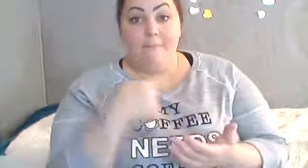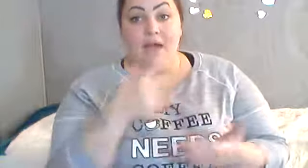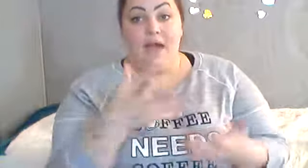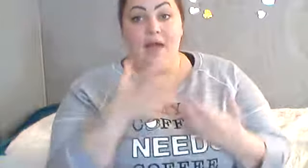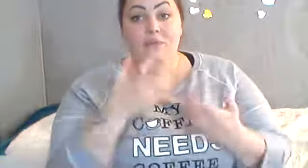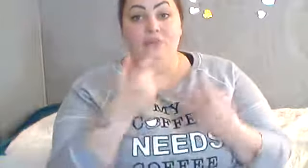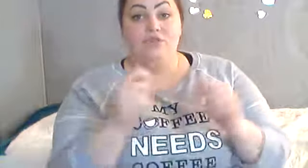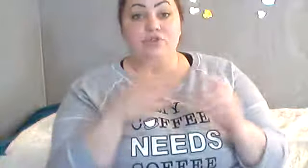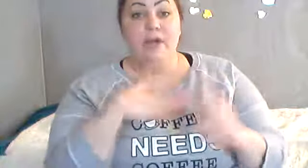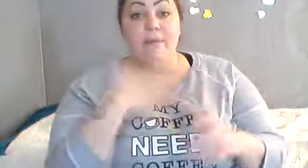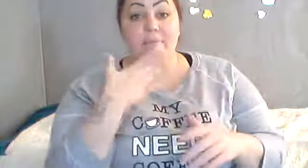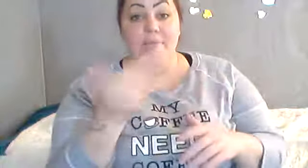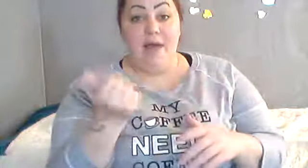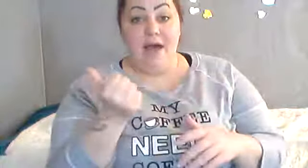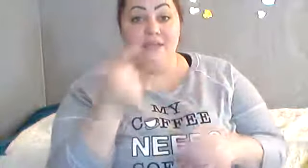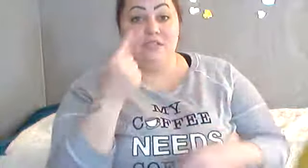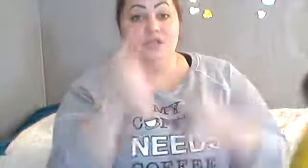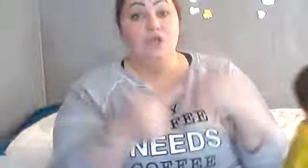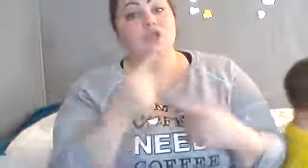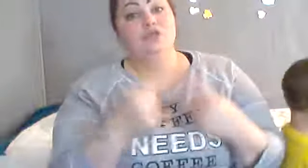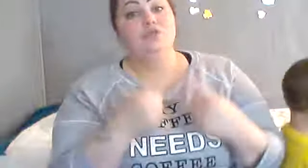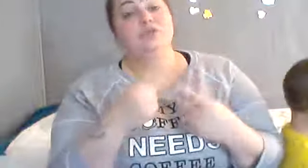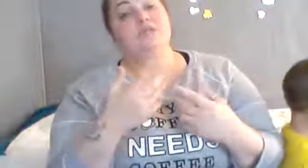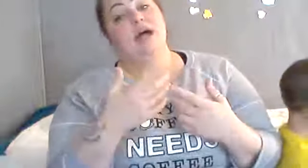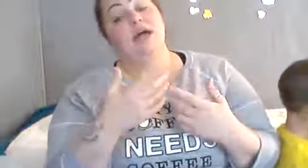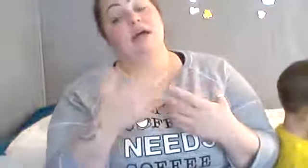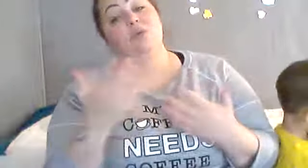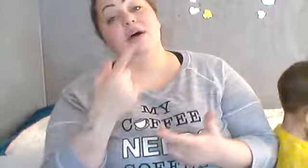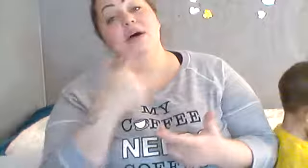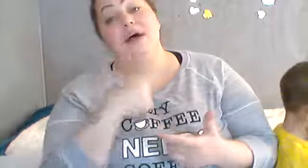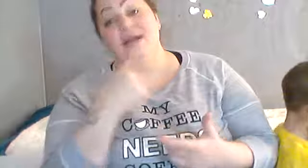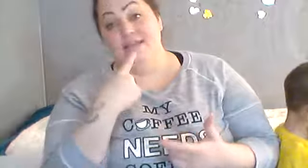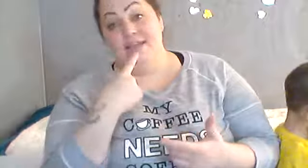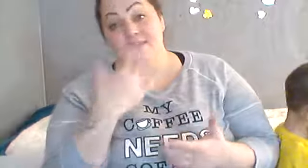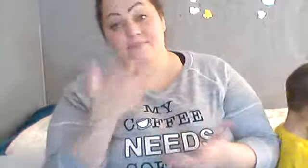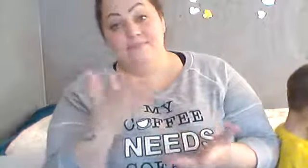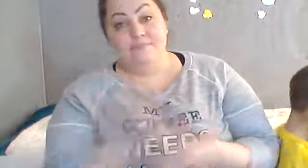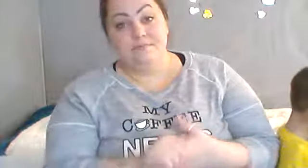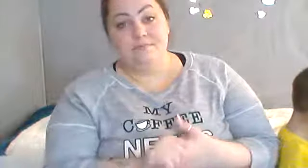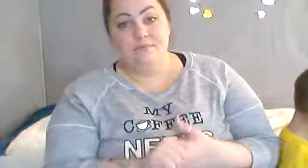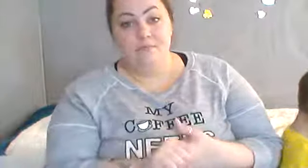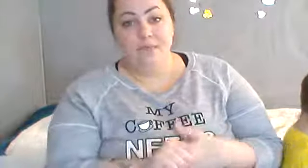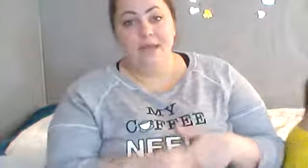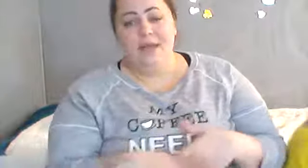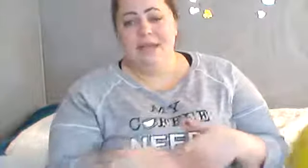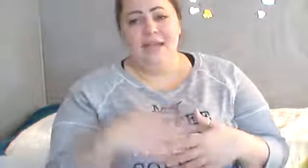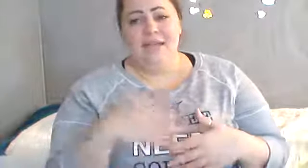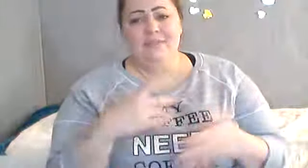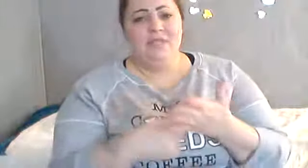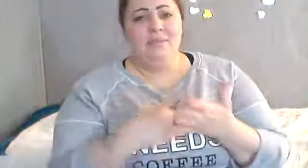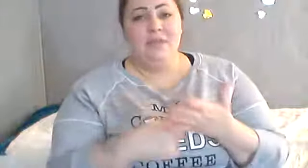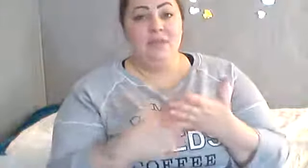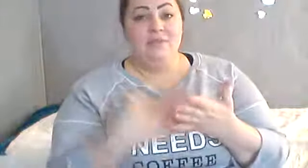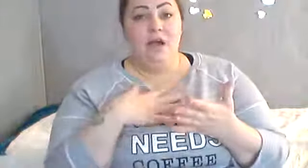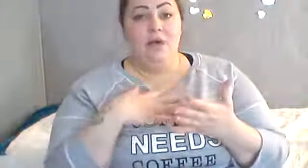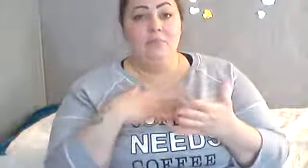But I want to try my best to sign what I say. Like even sometimes I'll